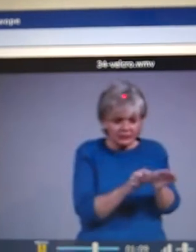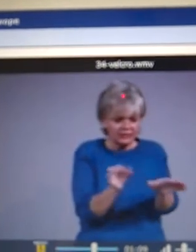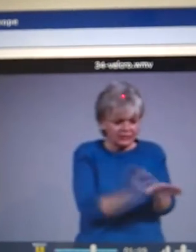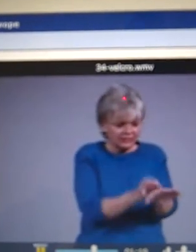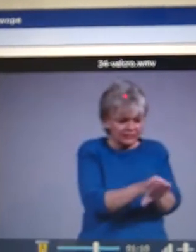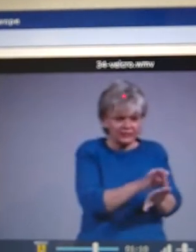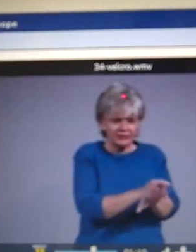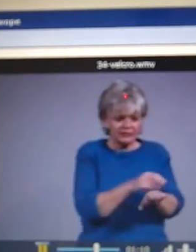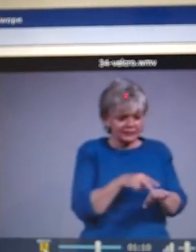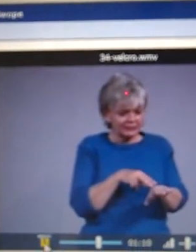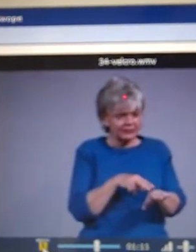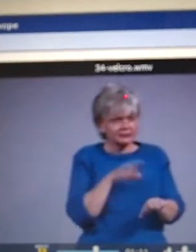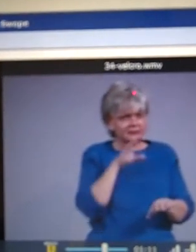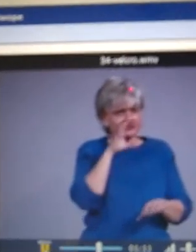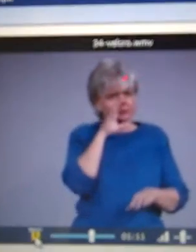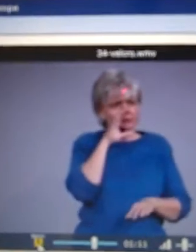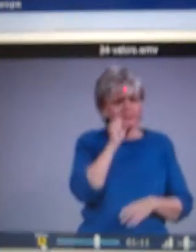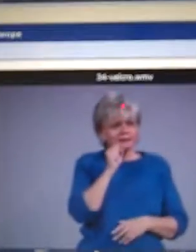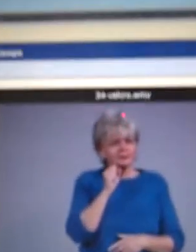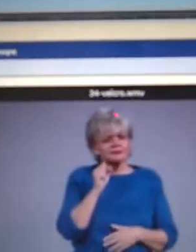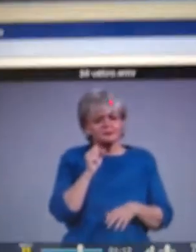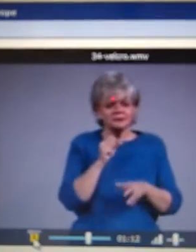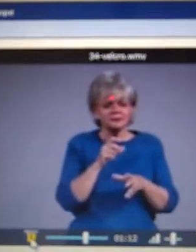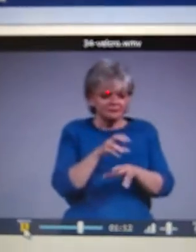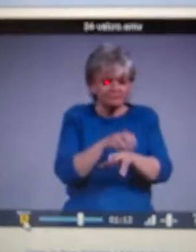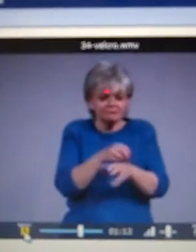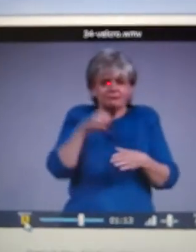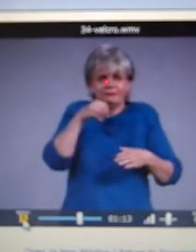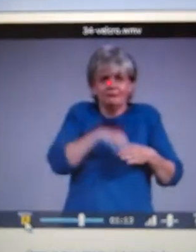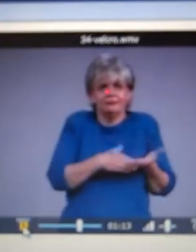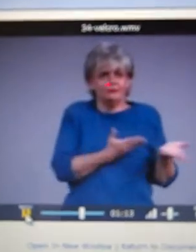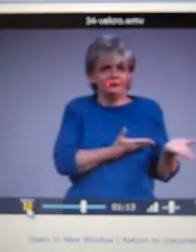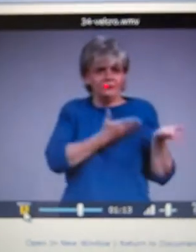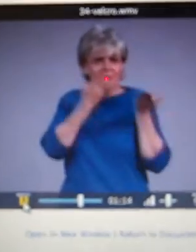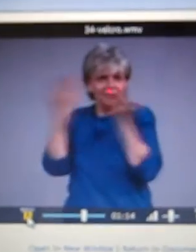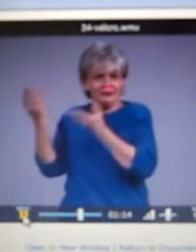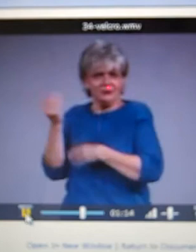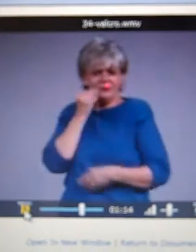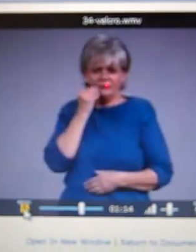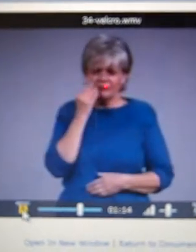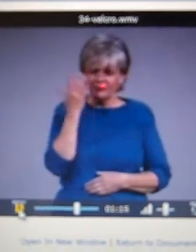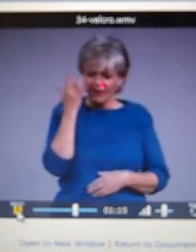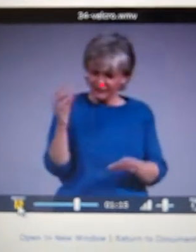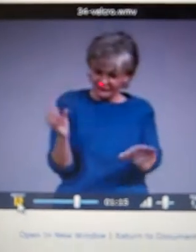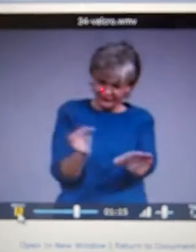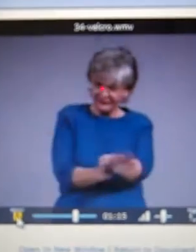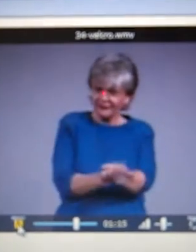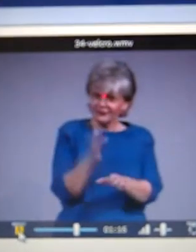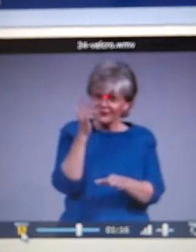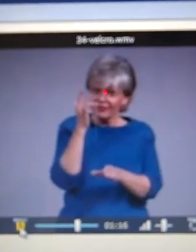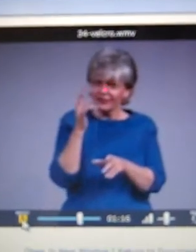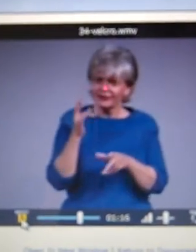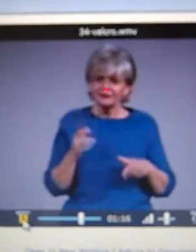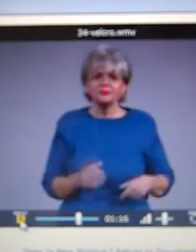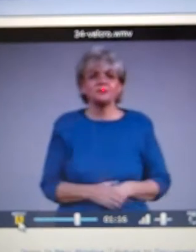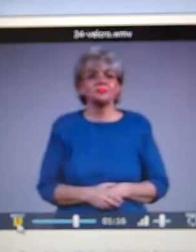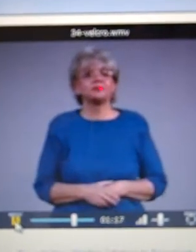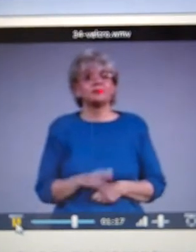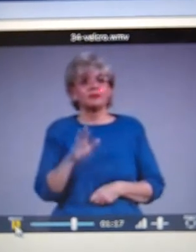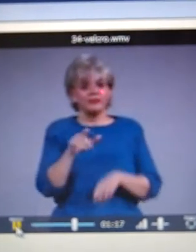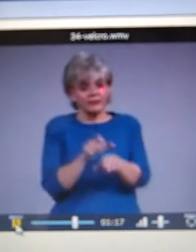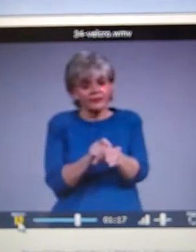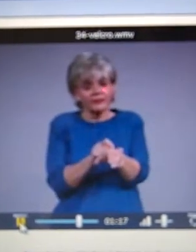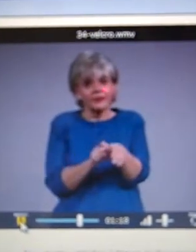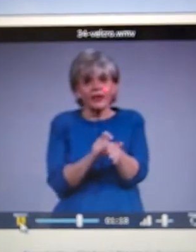his cuff. There's many of them. I thought it was very fascinating. So he brought one of them